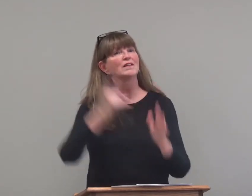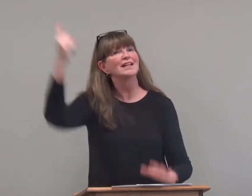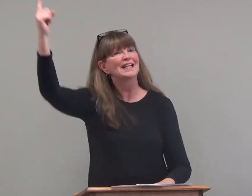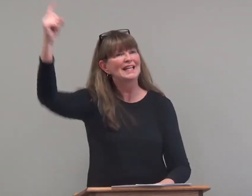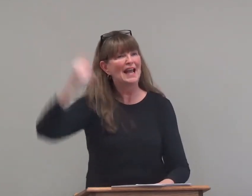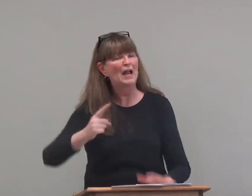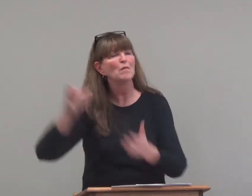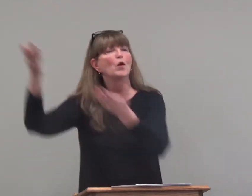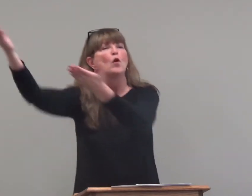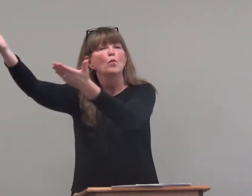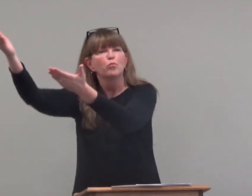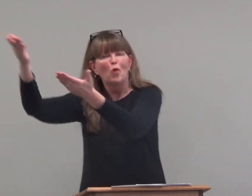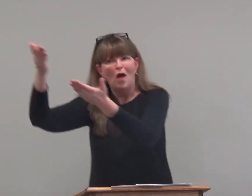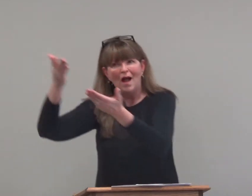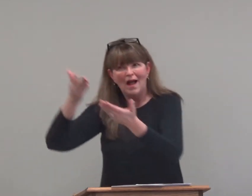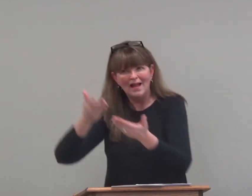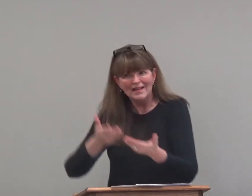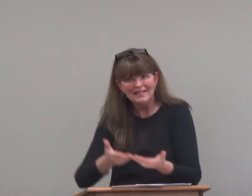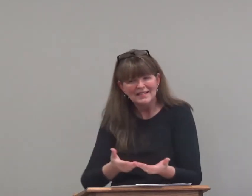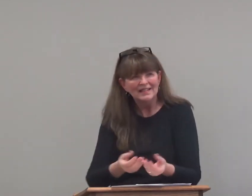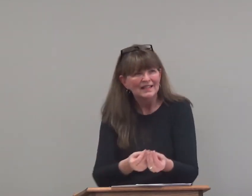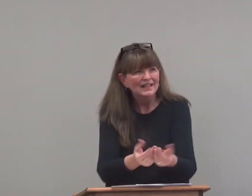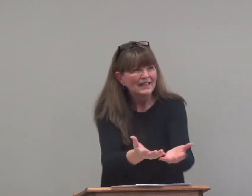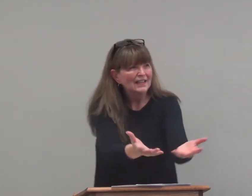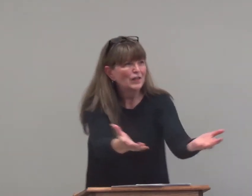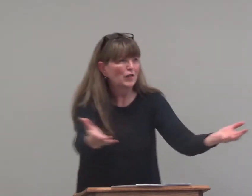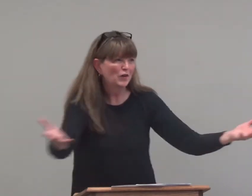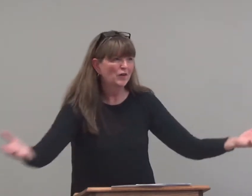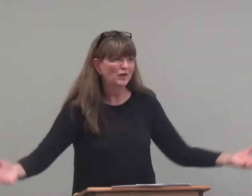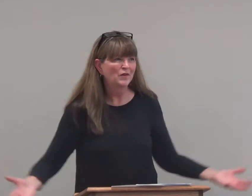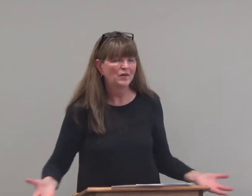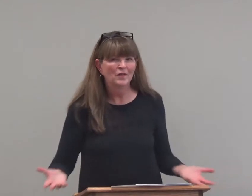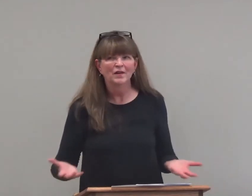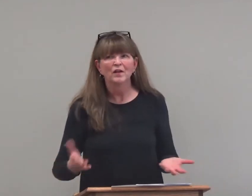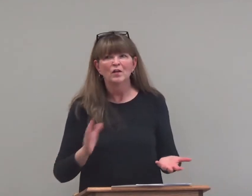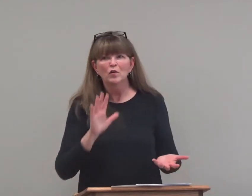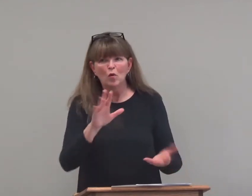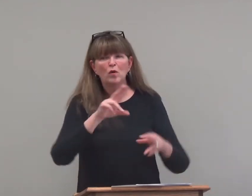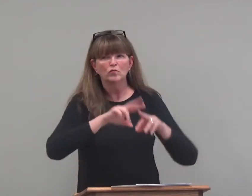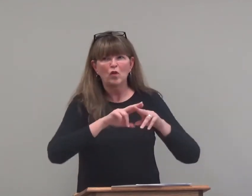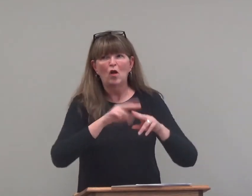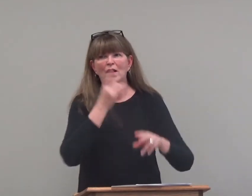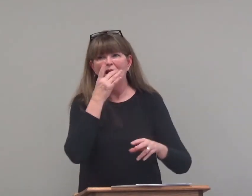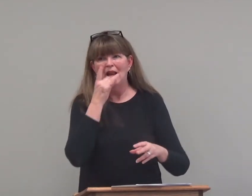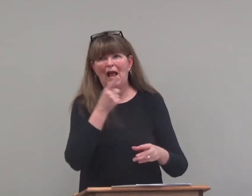or light anymore until Jesus came and brought the salt and the light back to us.